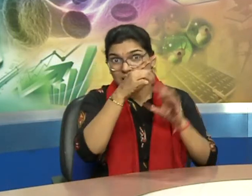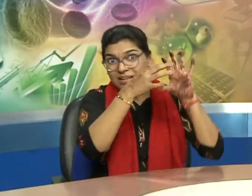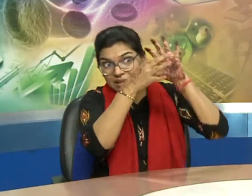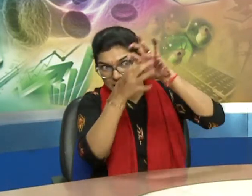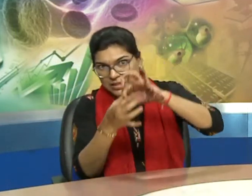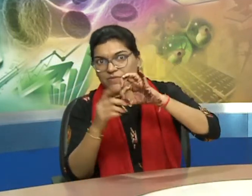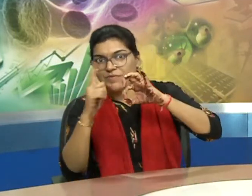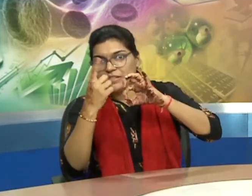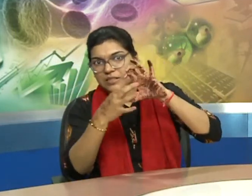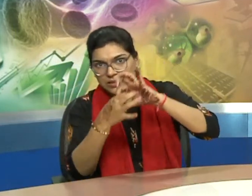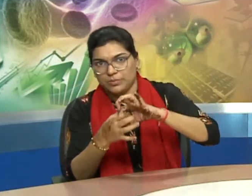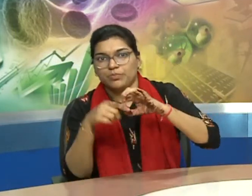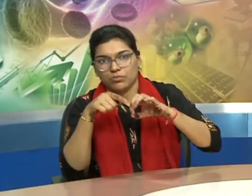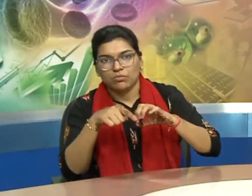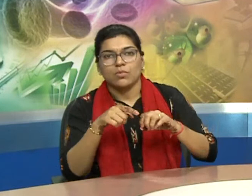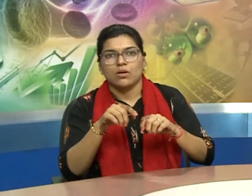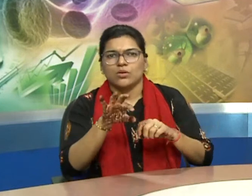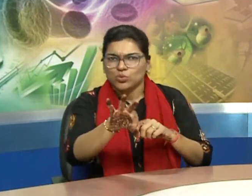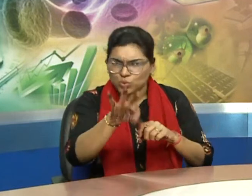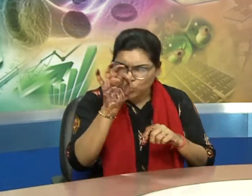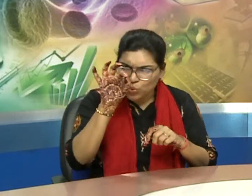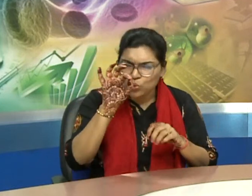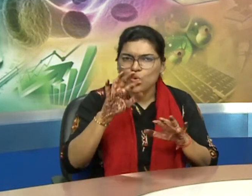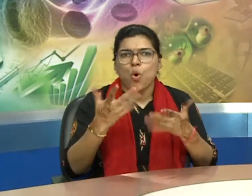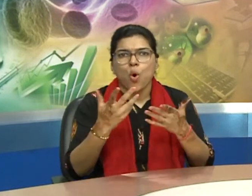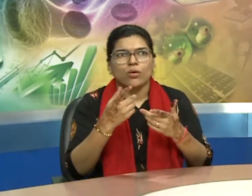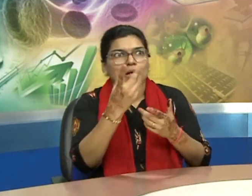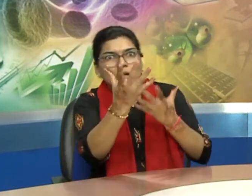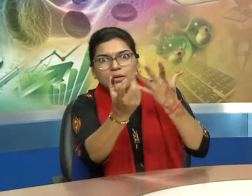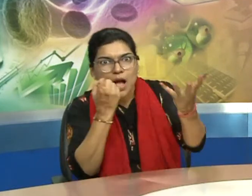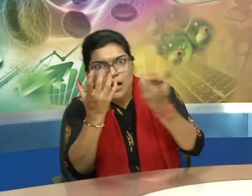Another function is to select,